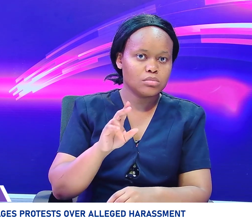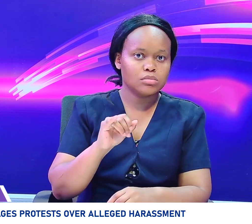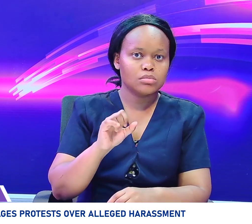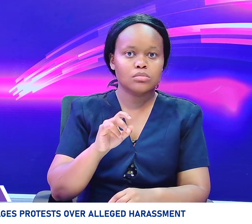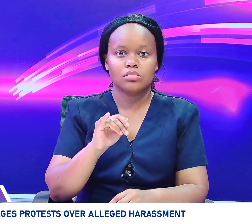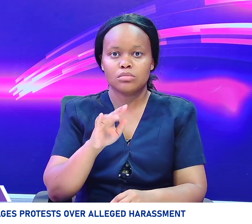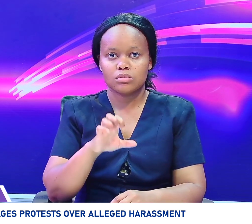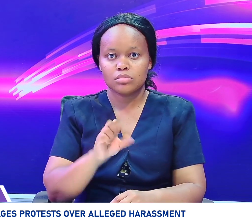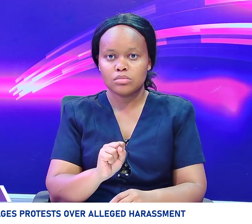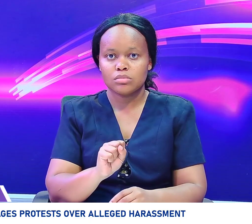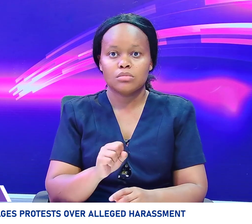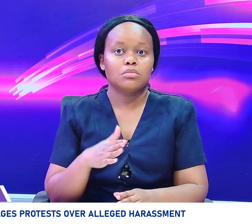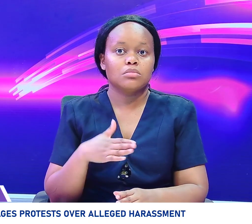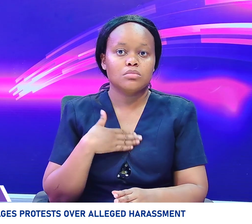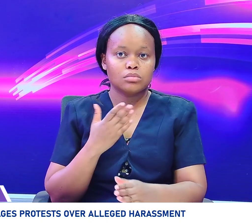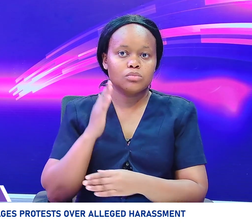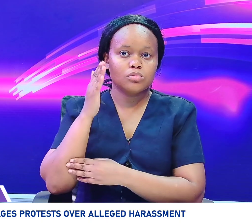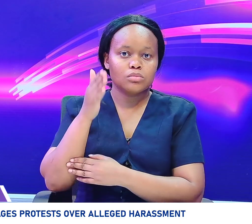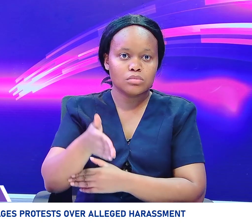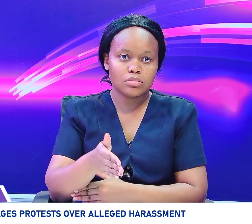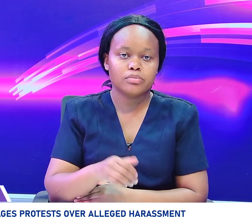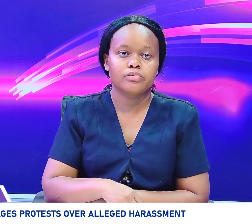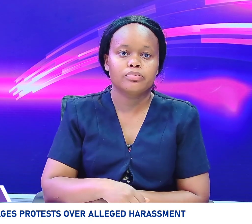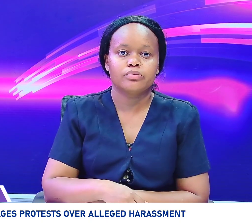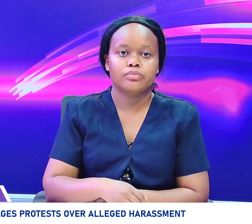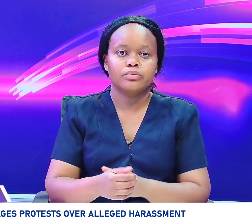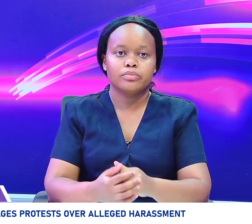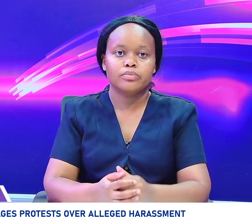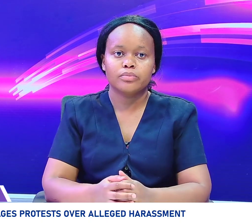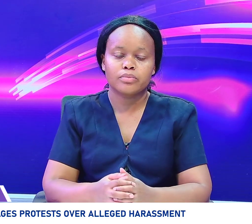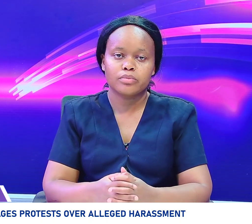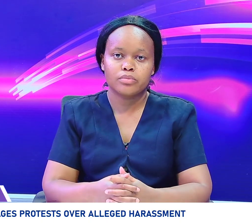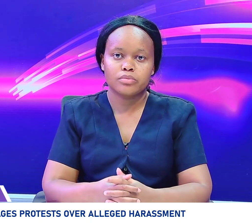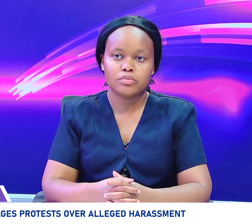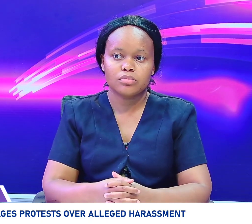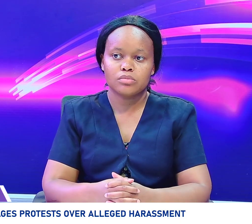further escalate tension unless the issue is addressed urgently.